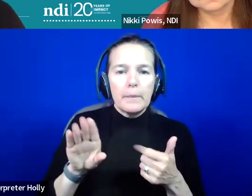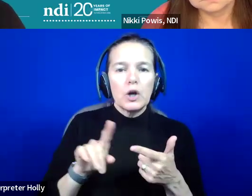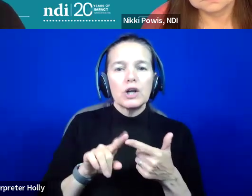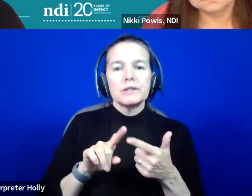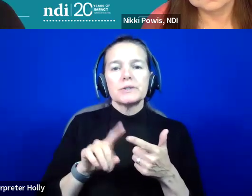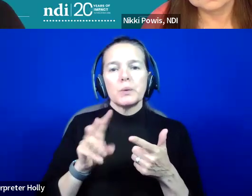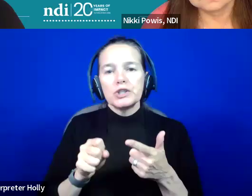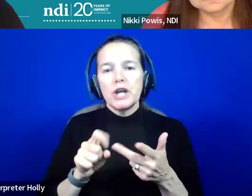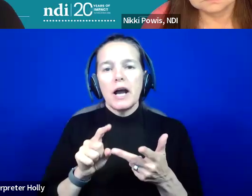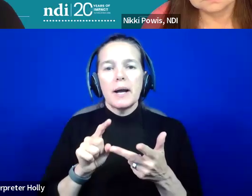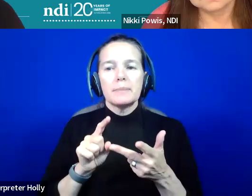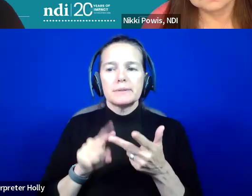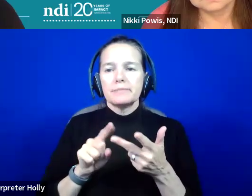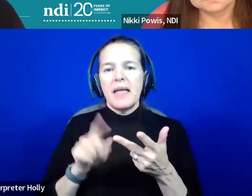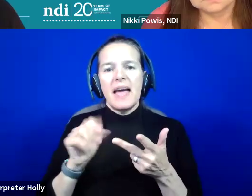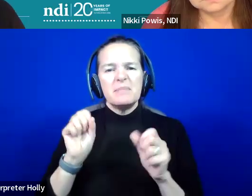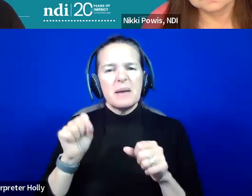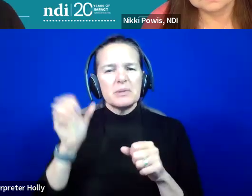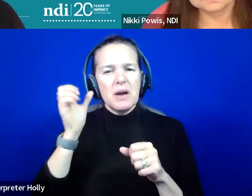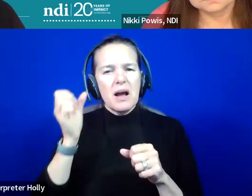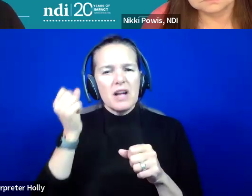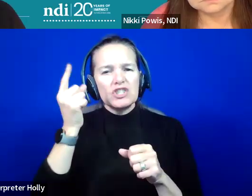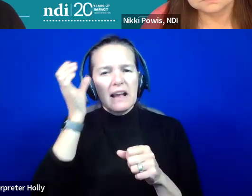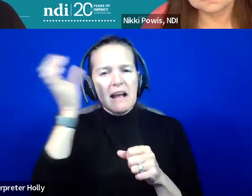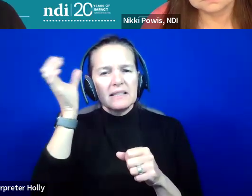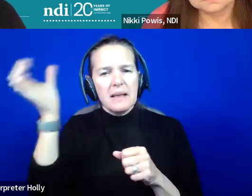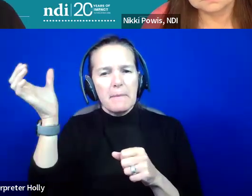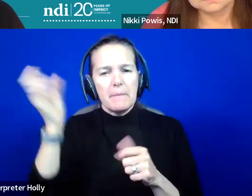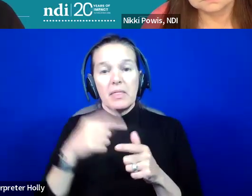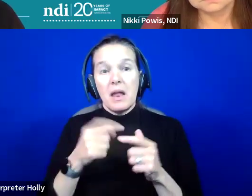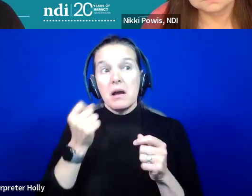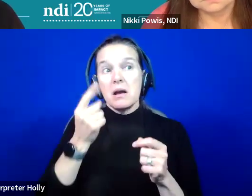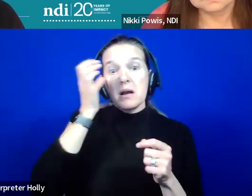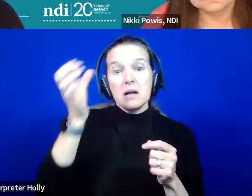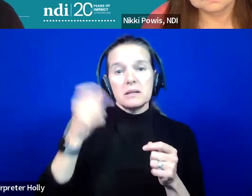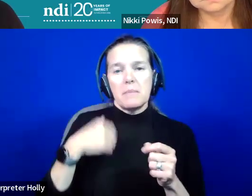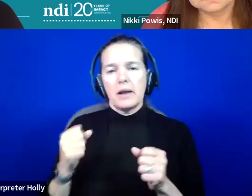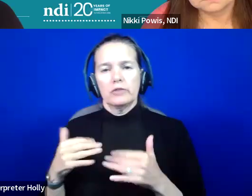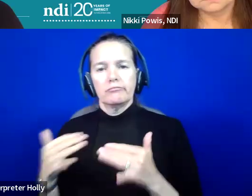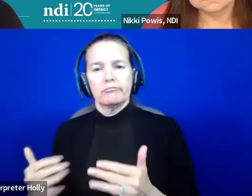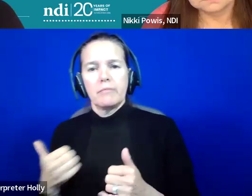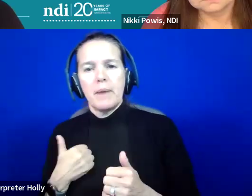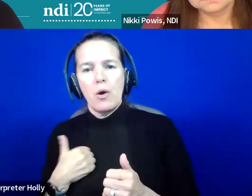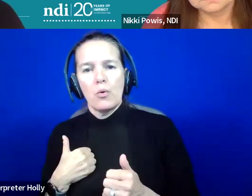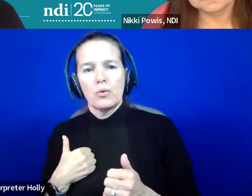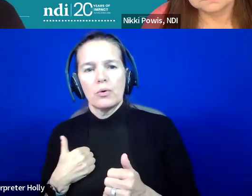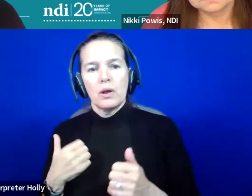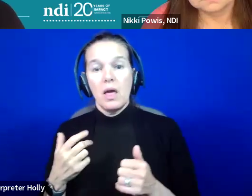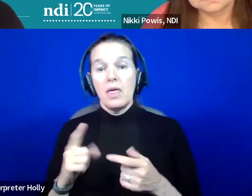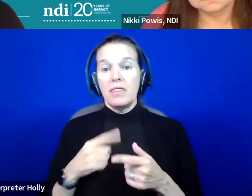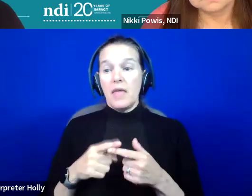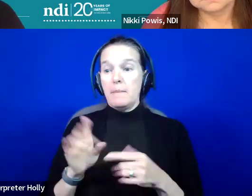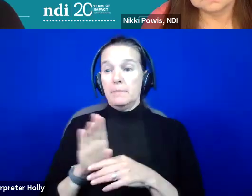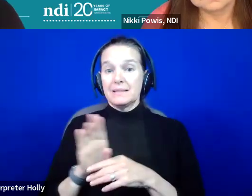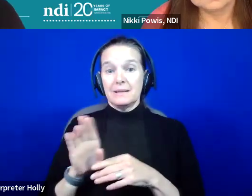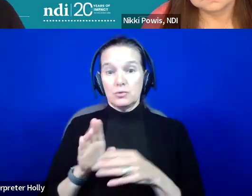to be able to understand things conceptually so that I was able to do it on my own up until the point where my business grew enough that I could then